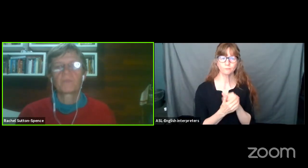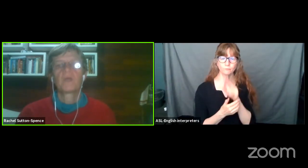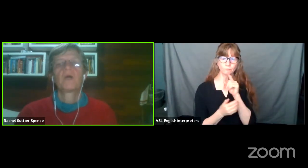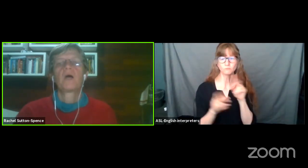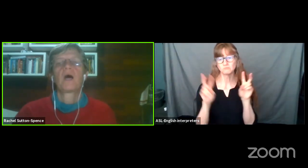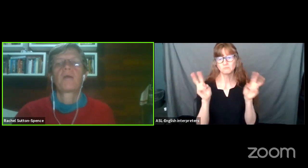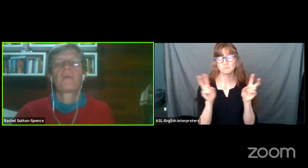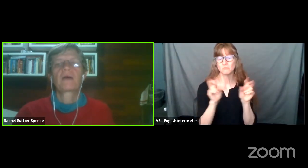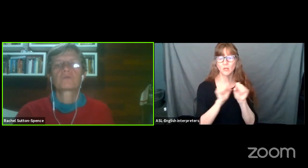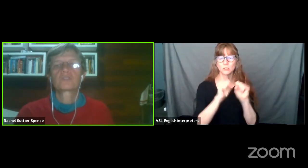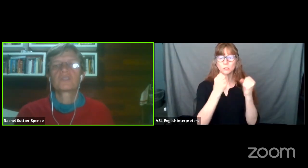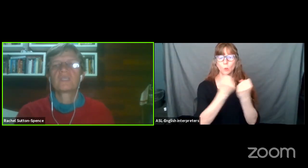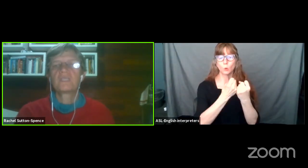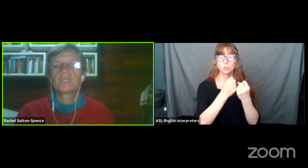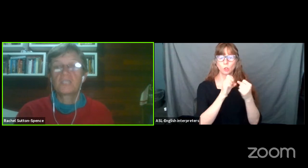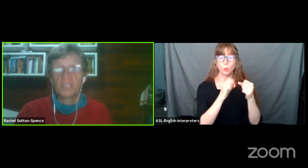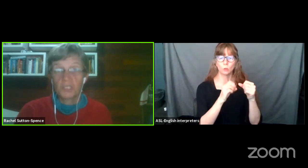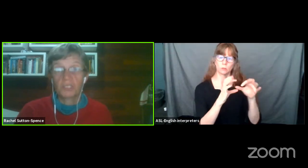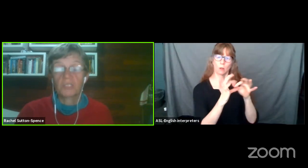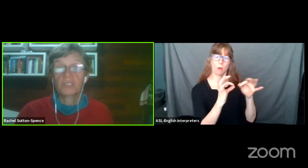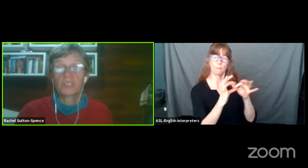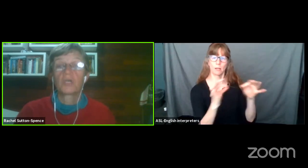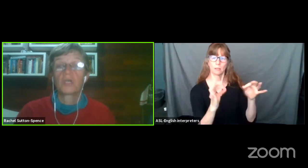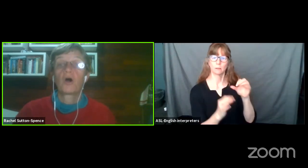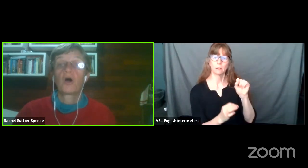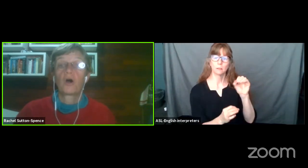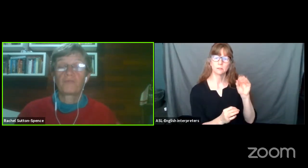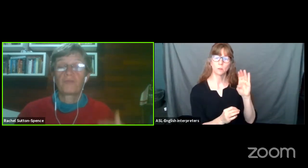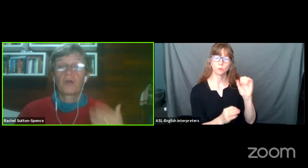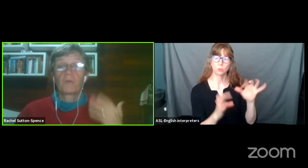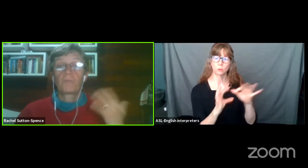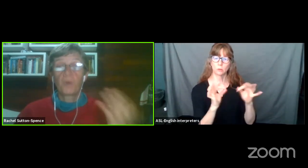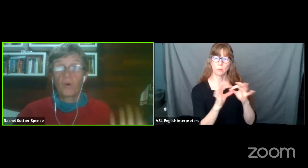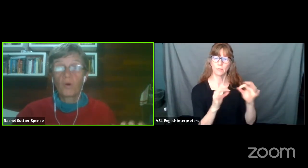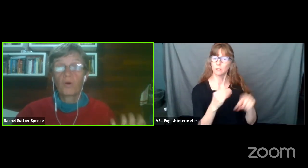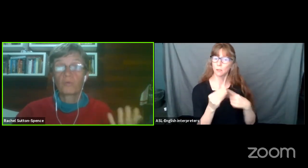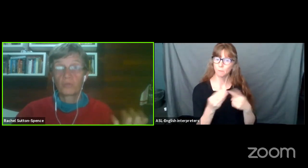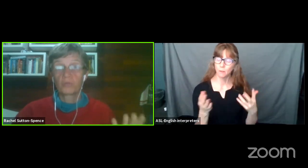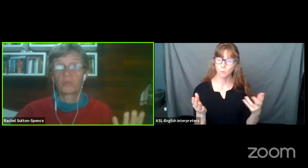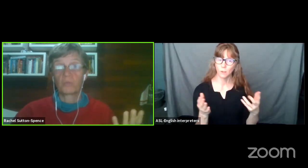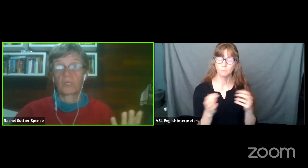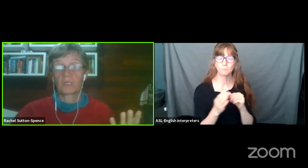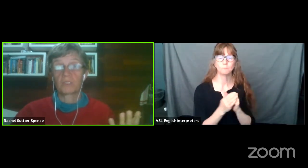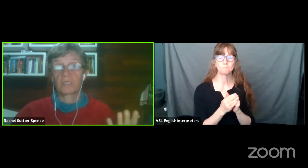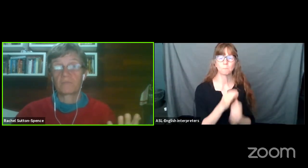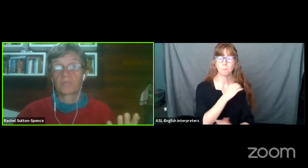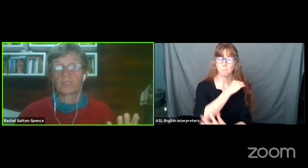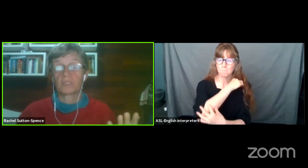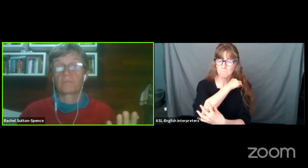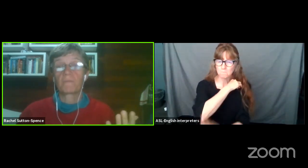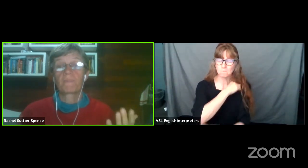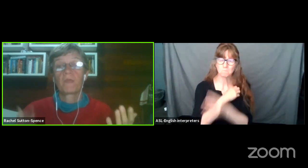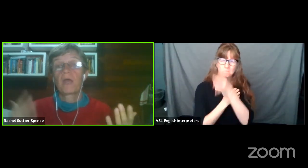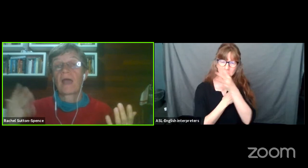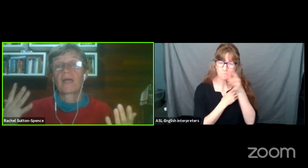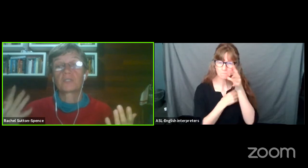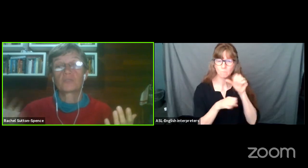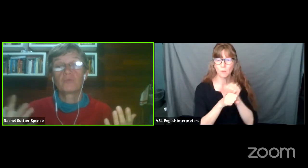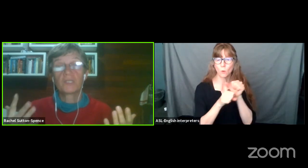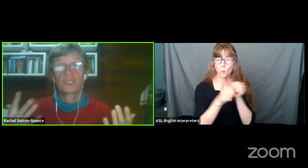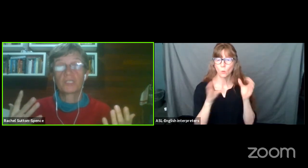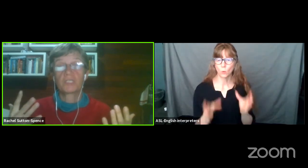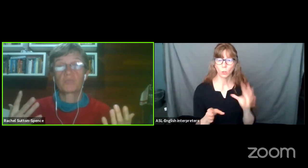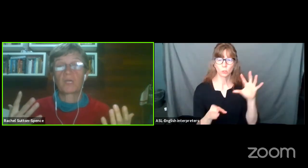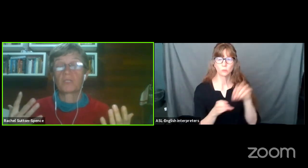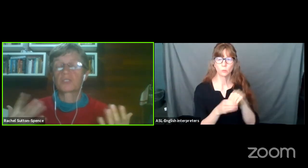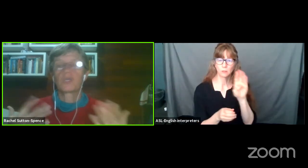commentary about the conditions of poor rural workers in Brazil and